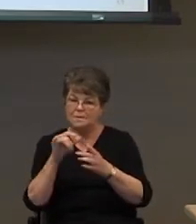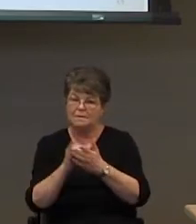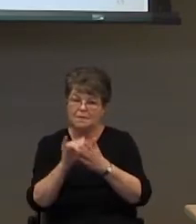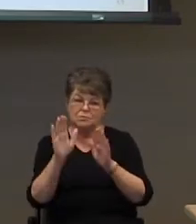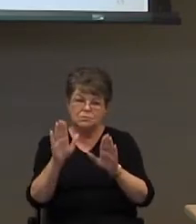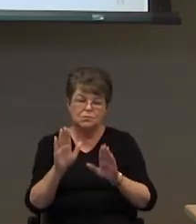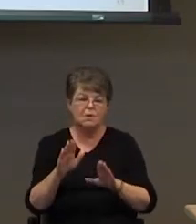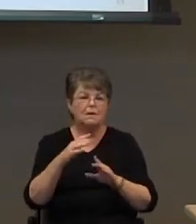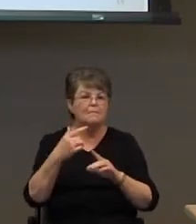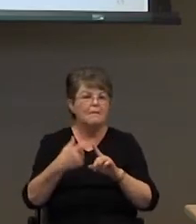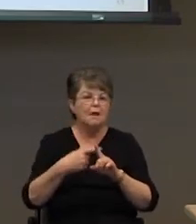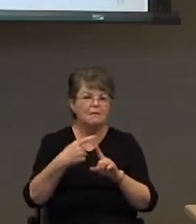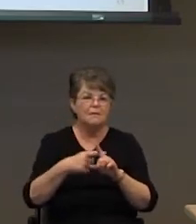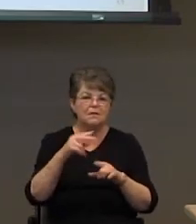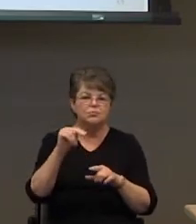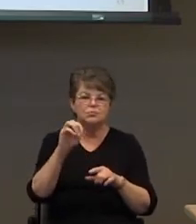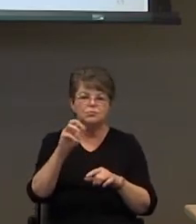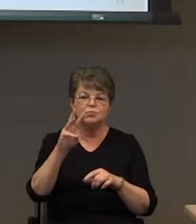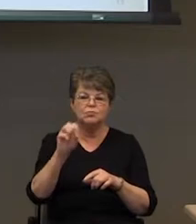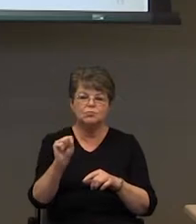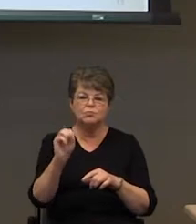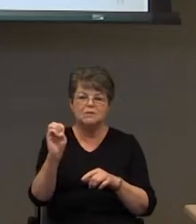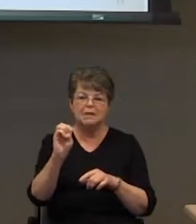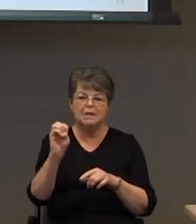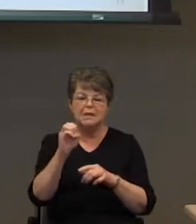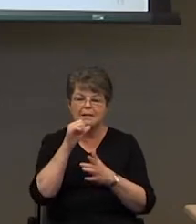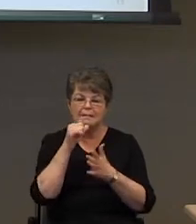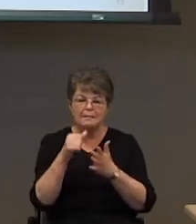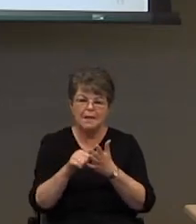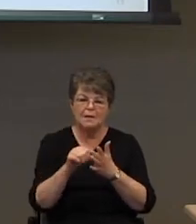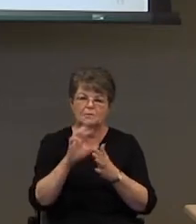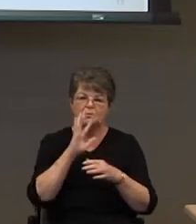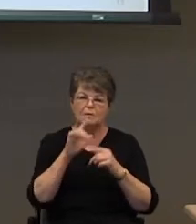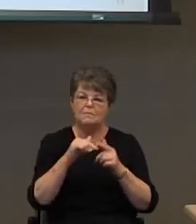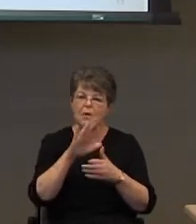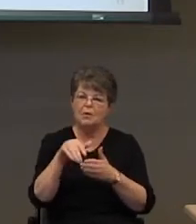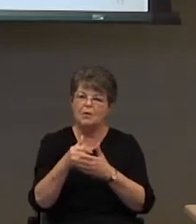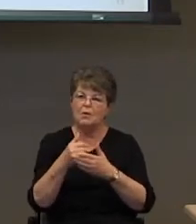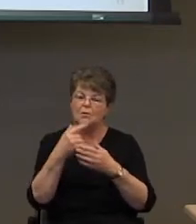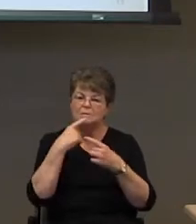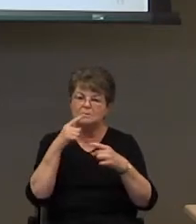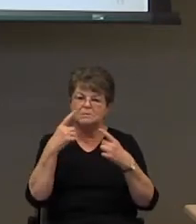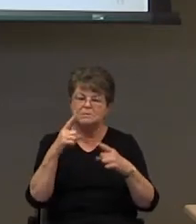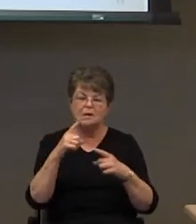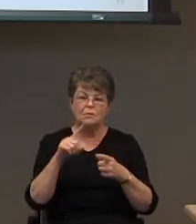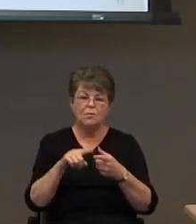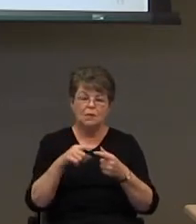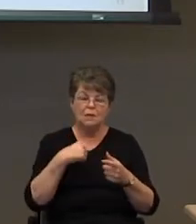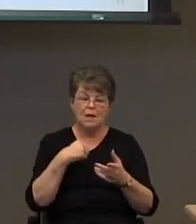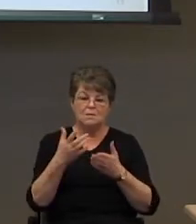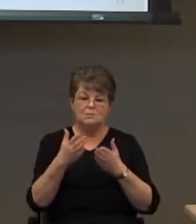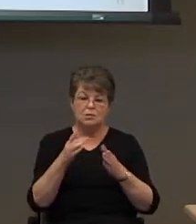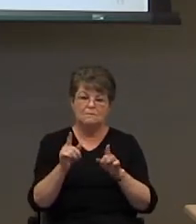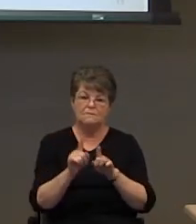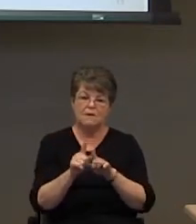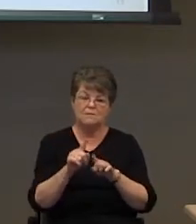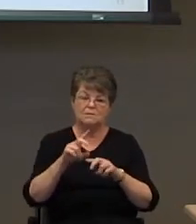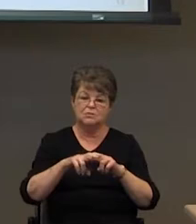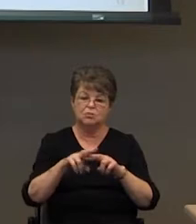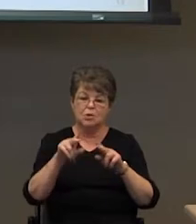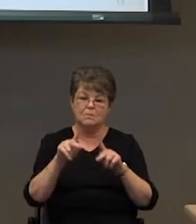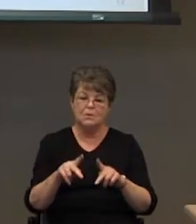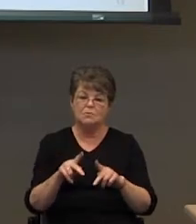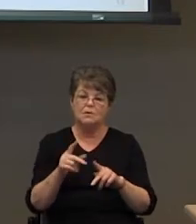A monthly e-newsletter and an op-ed to the newspaper talking about all the successes we had. When I served as a chairperson of an economic development organization back